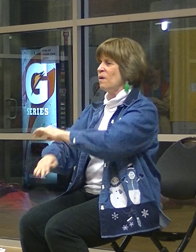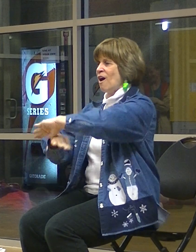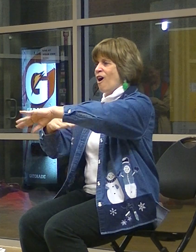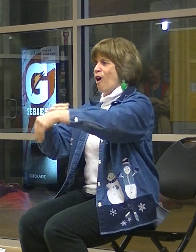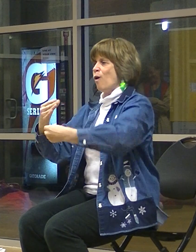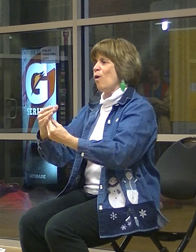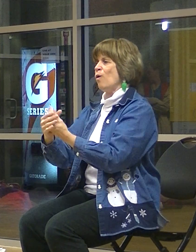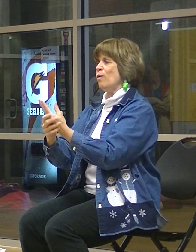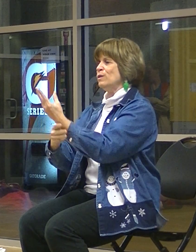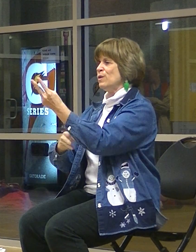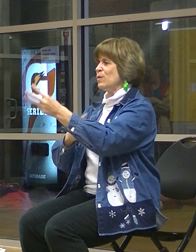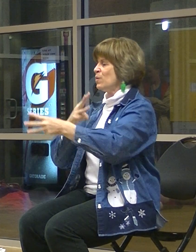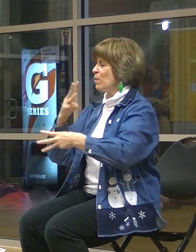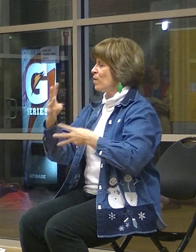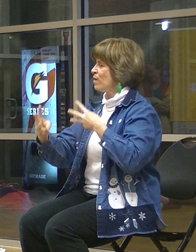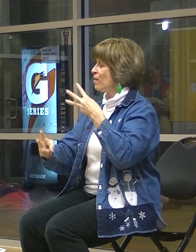From all you are,